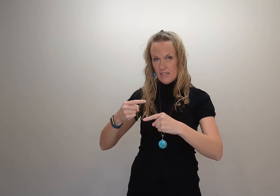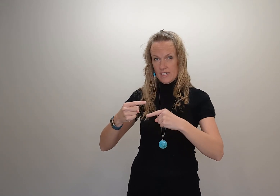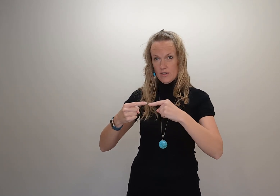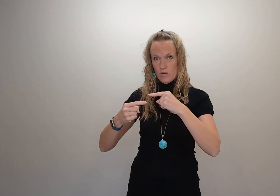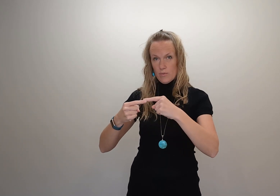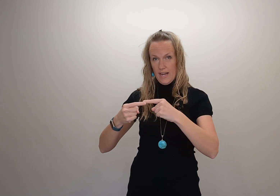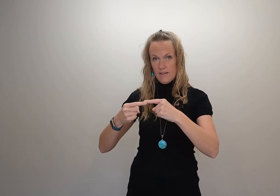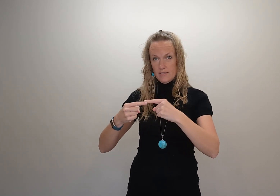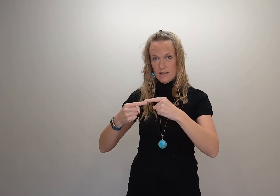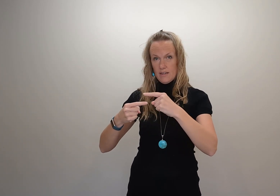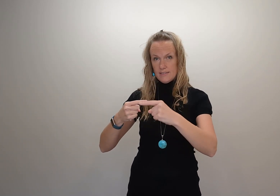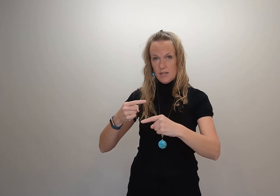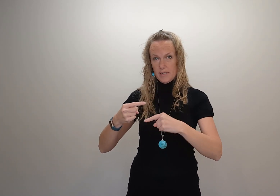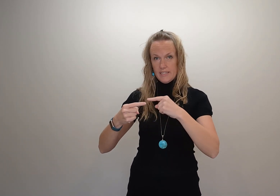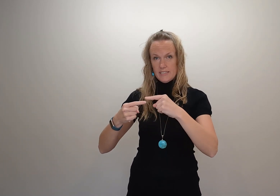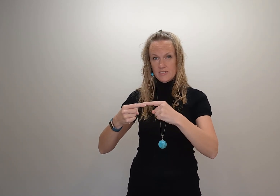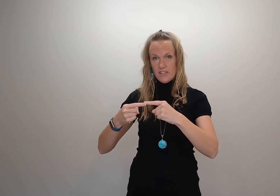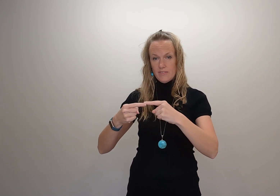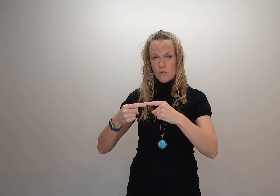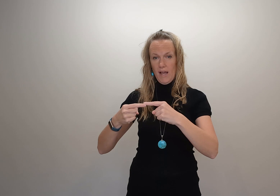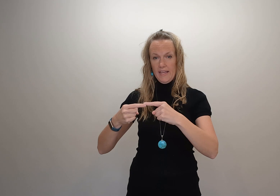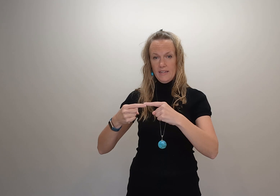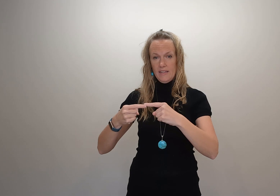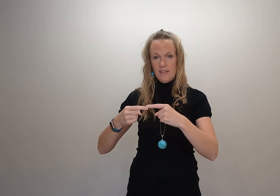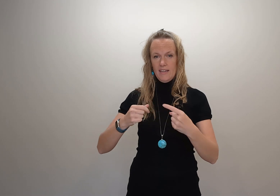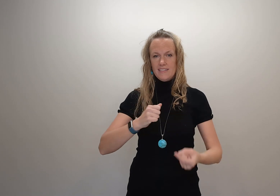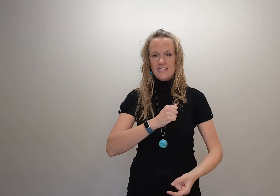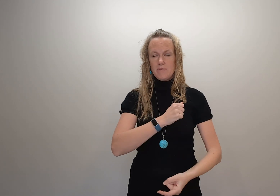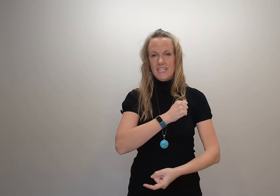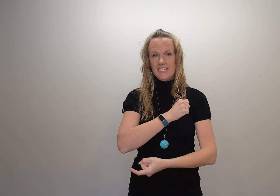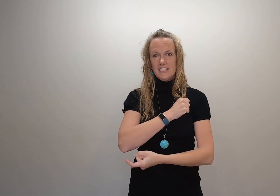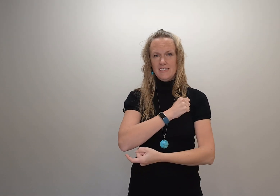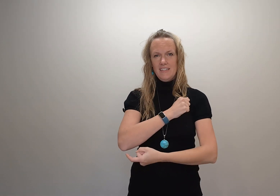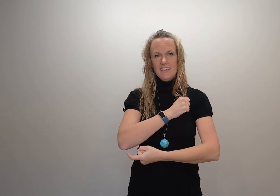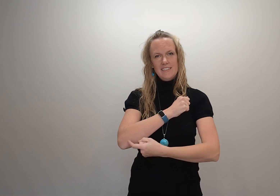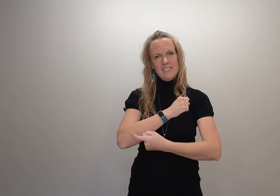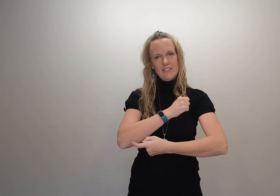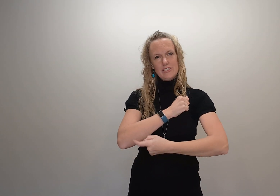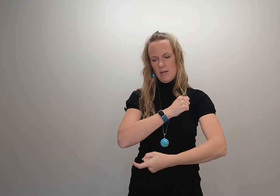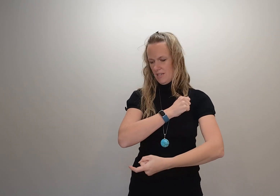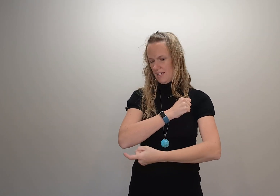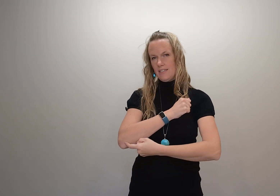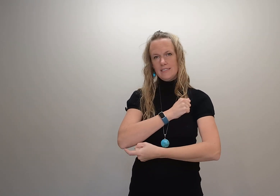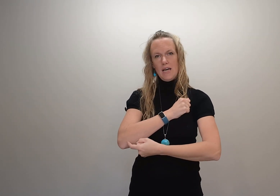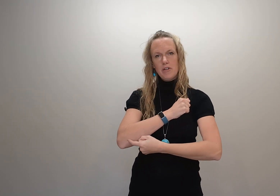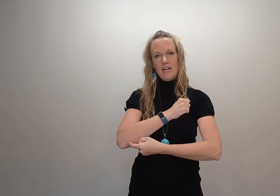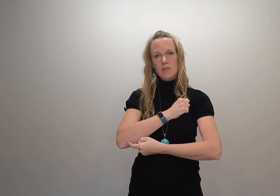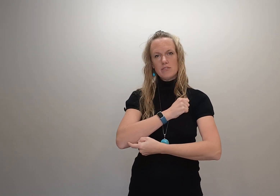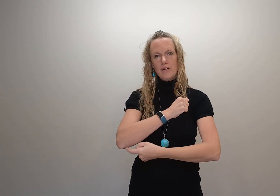kind of go around our non-dominant index finger for when temptation. You're going to take your dominant hand and tap your elbow